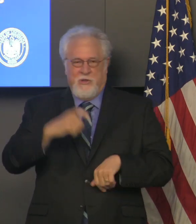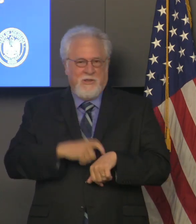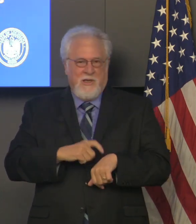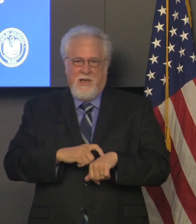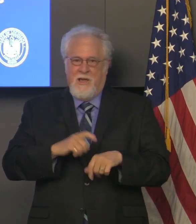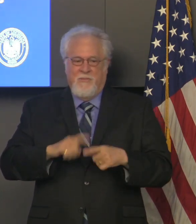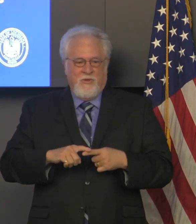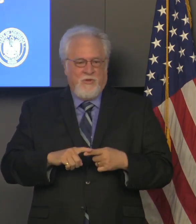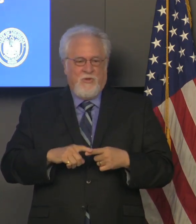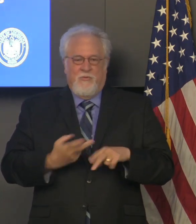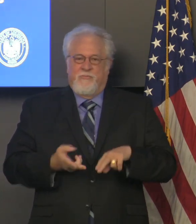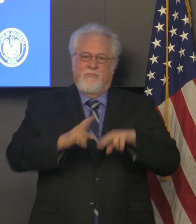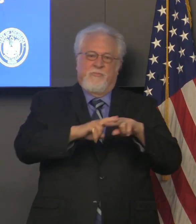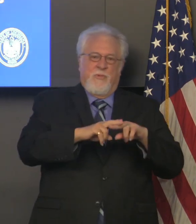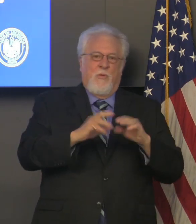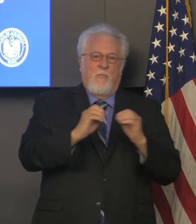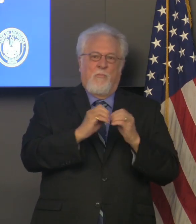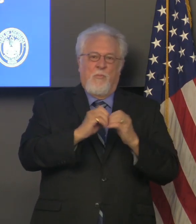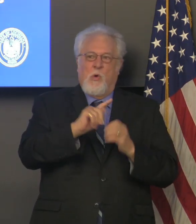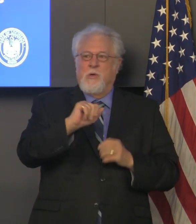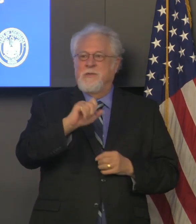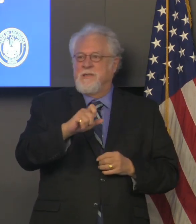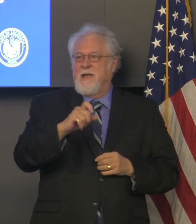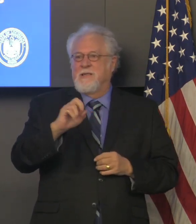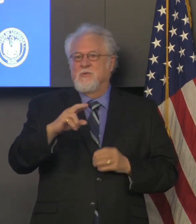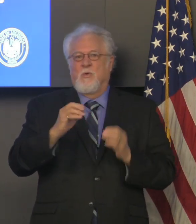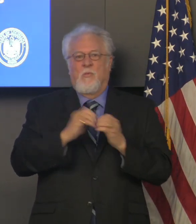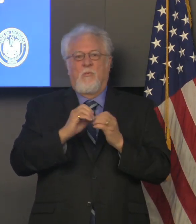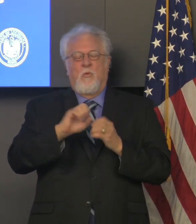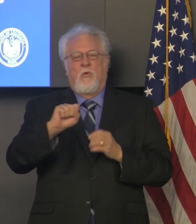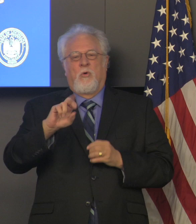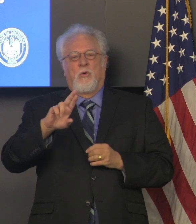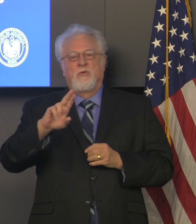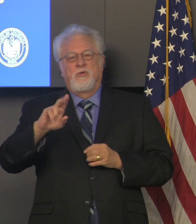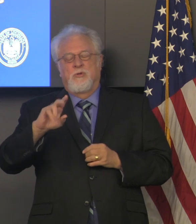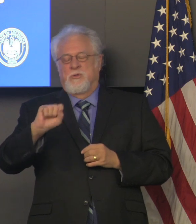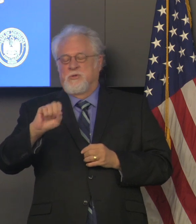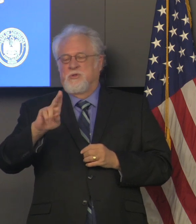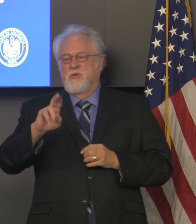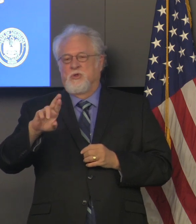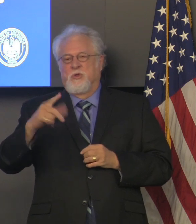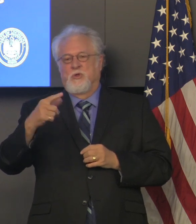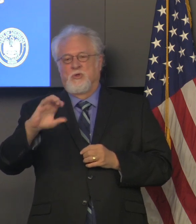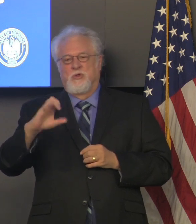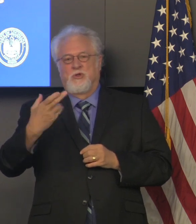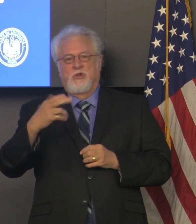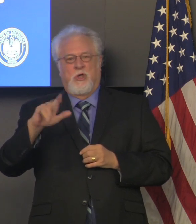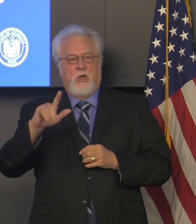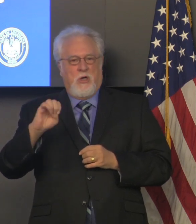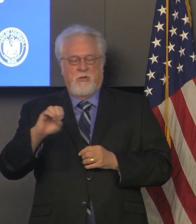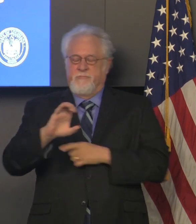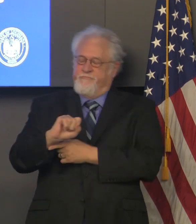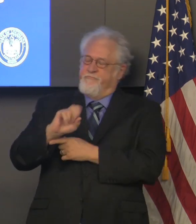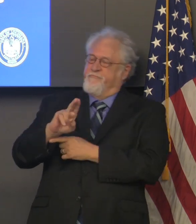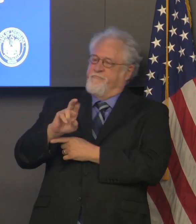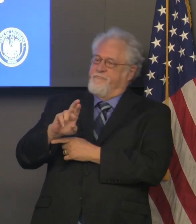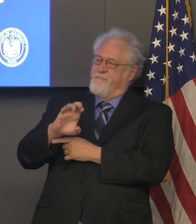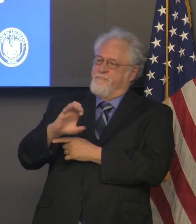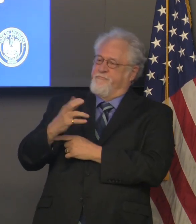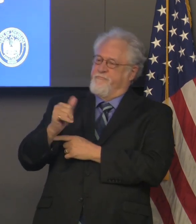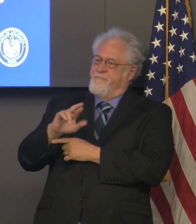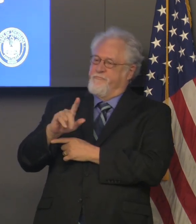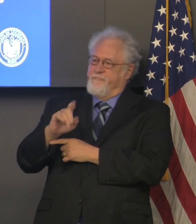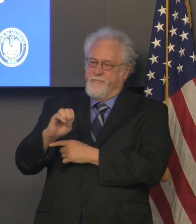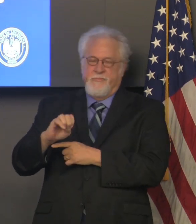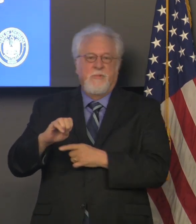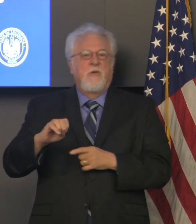to be imposing any additional taxes or surcharges on employers and their payroll. And so I've contacted